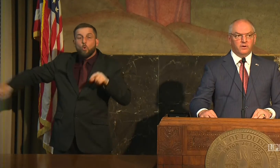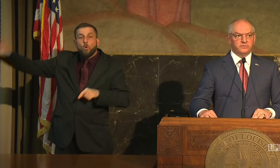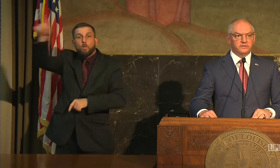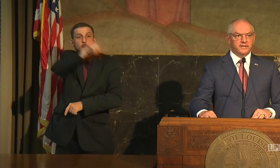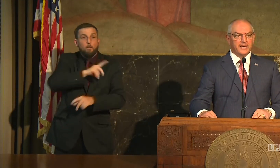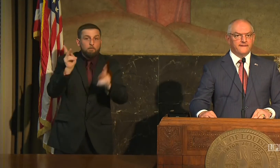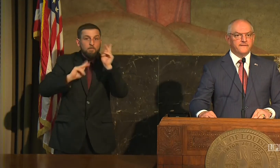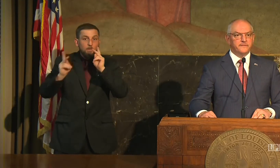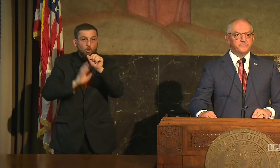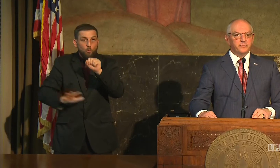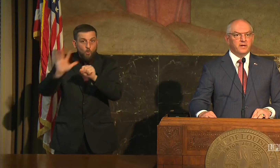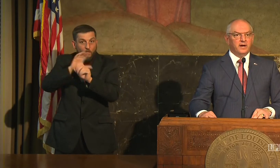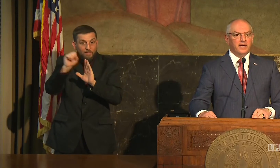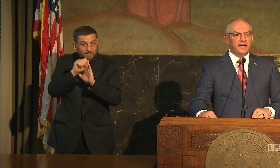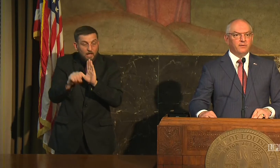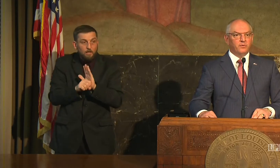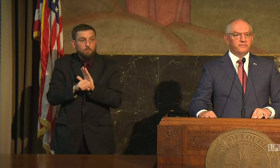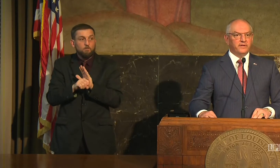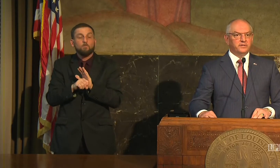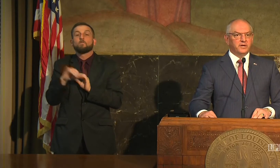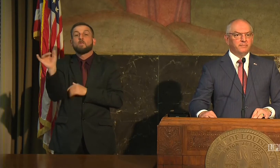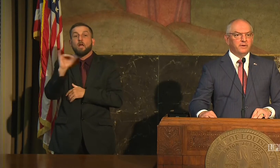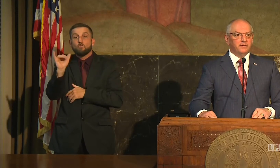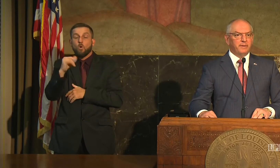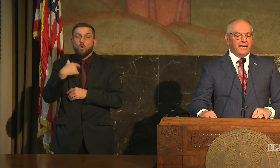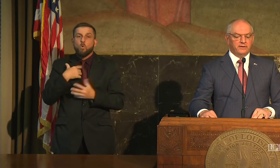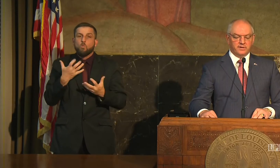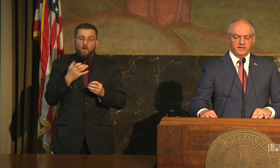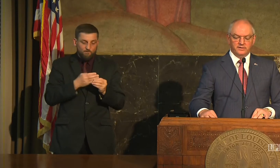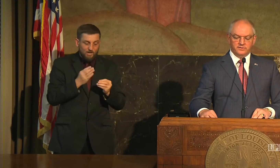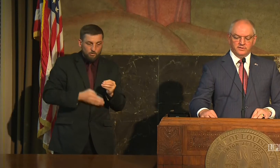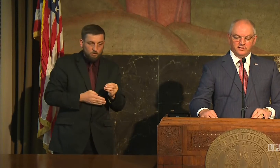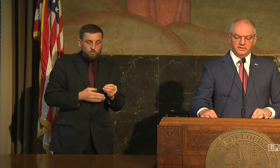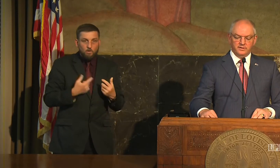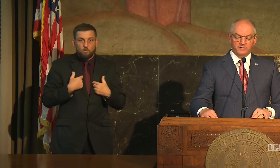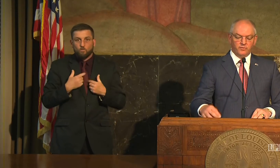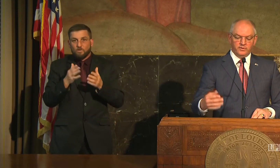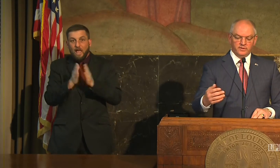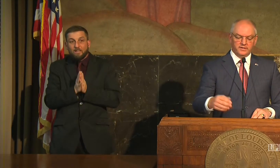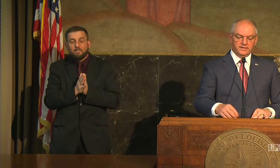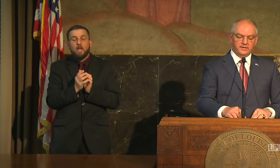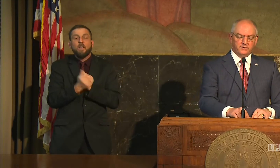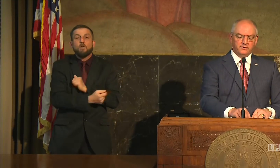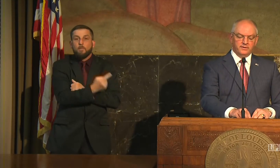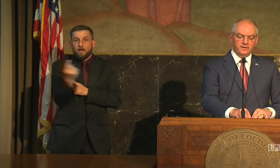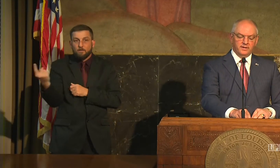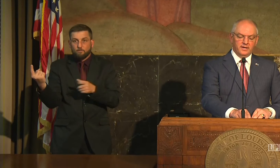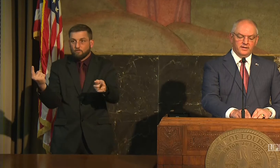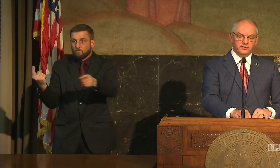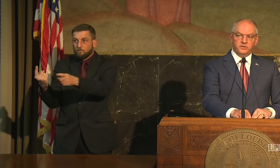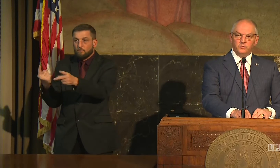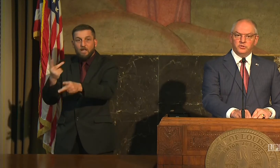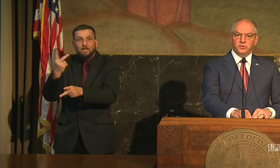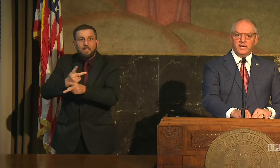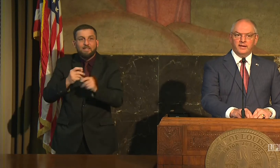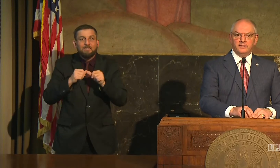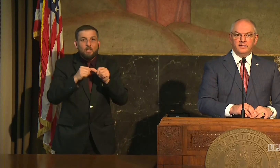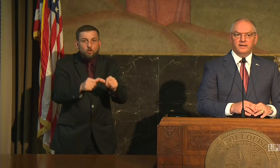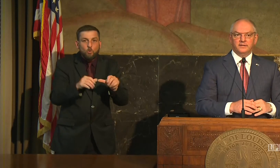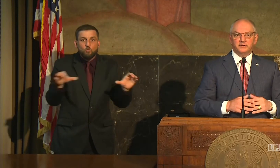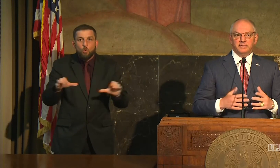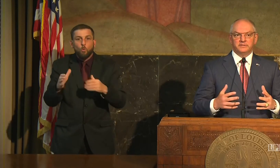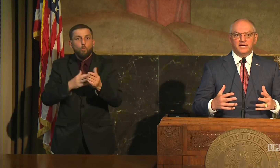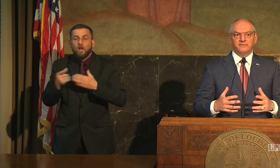people all across our state. And I want to finish up by asking us everyone to continue to do what you